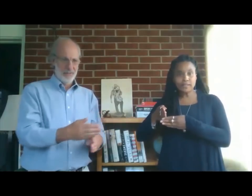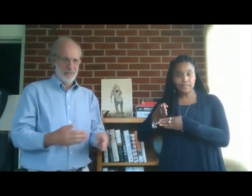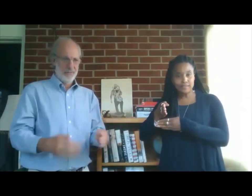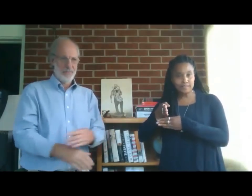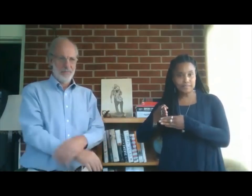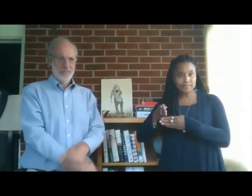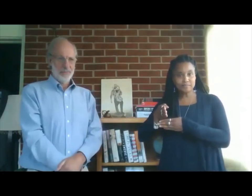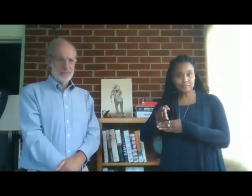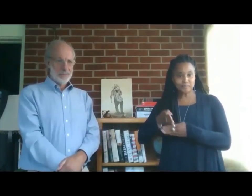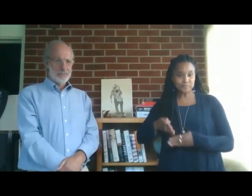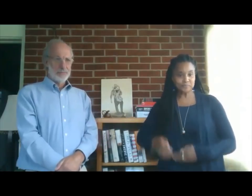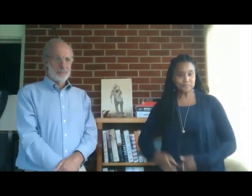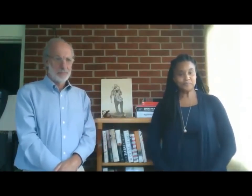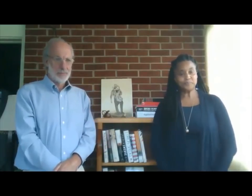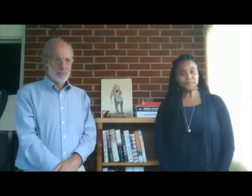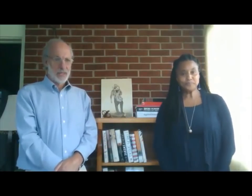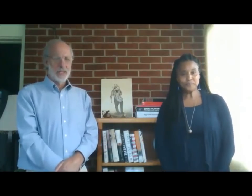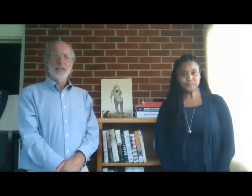forth.